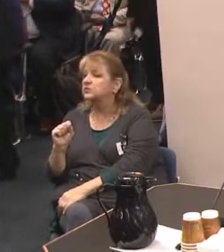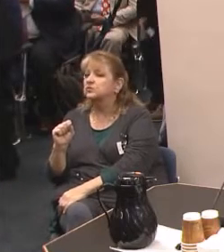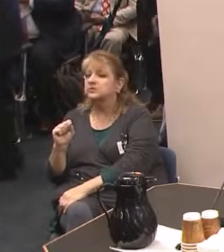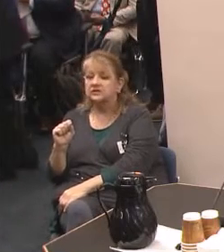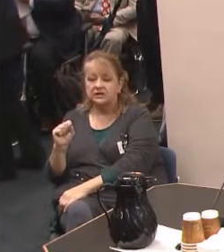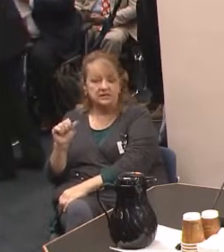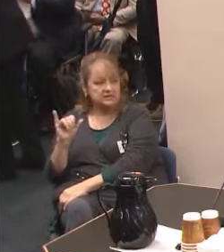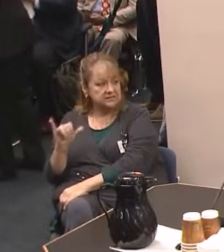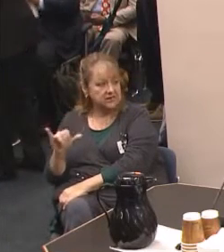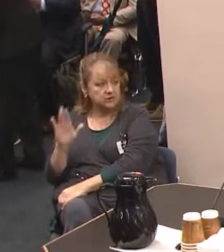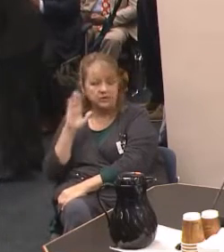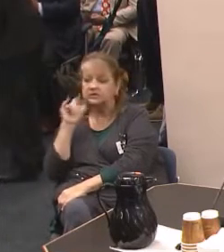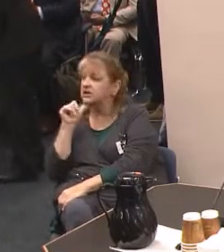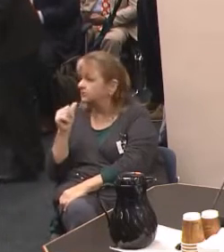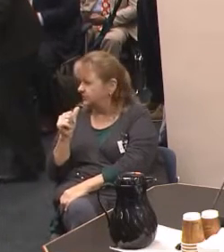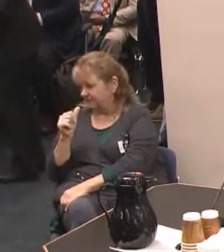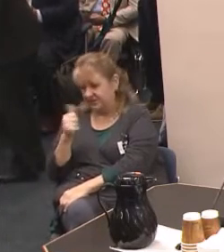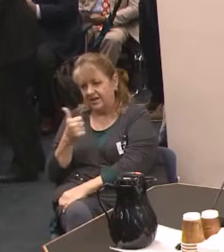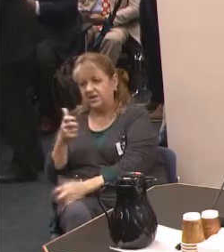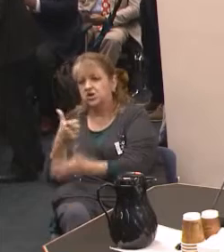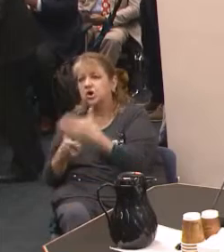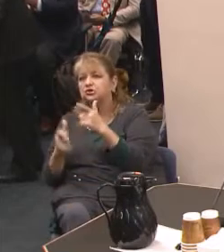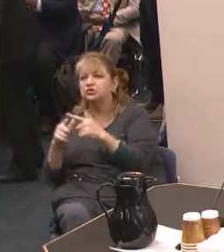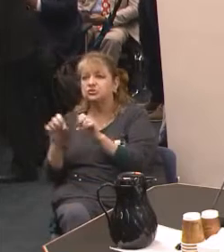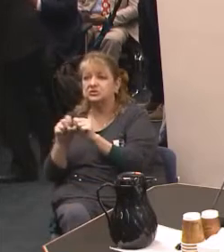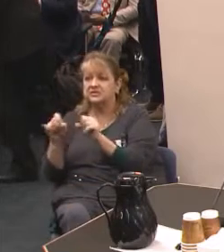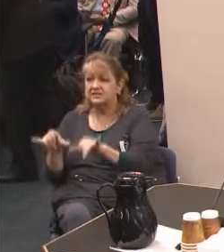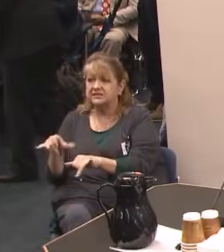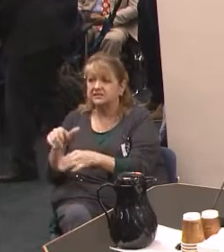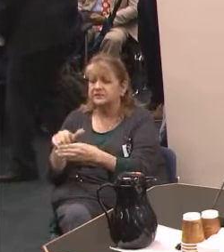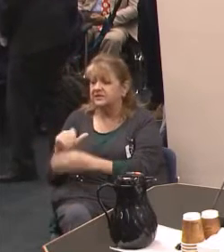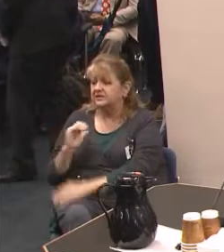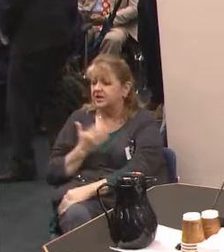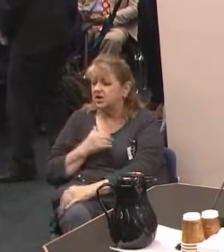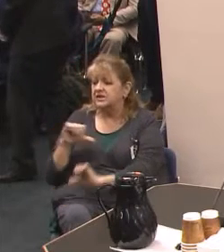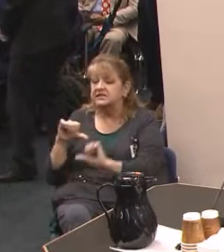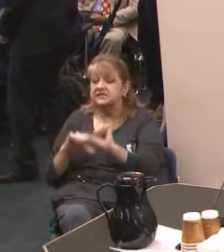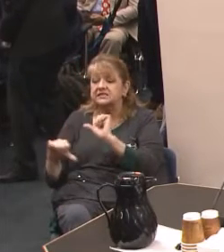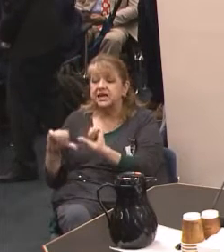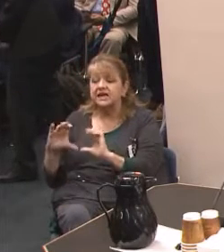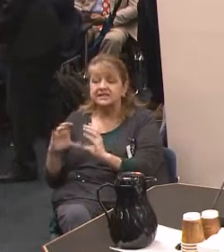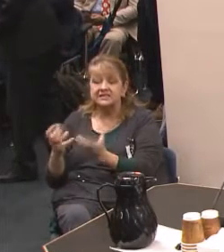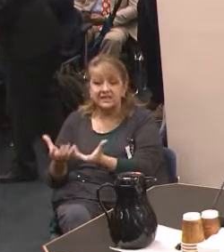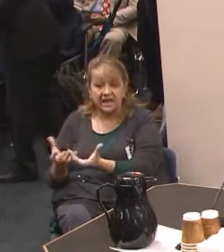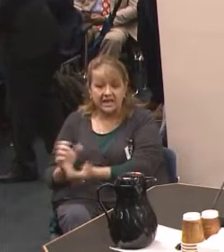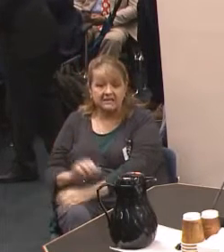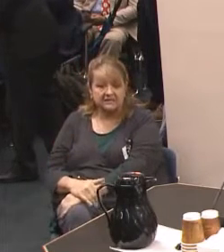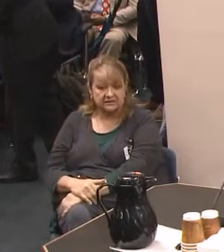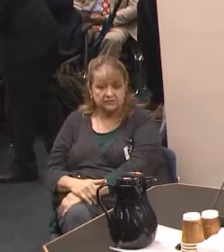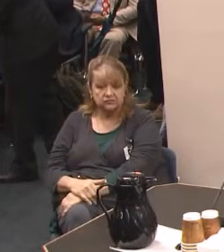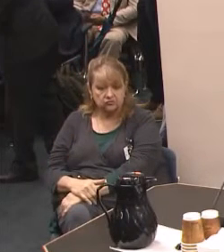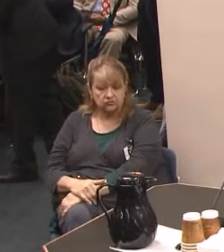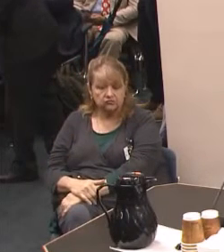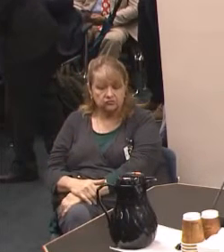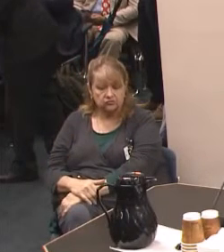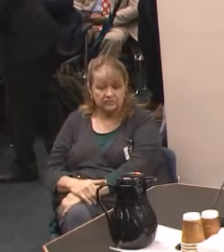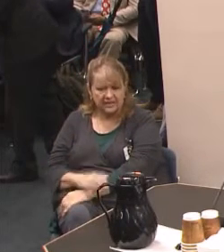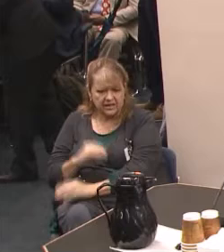which would not be any cost to the system in our science class or PE education